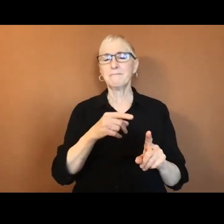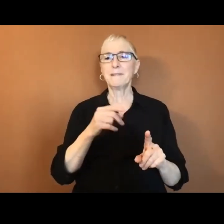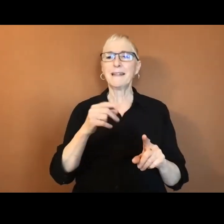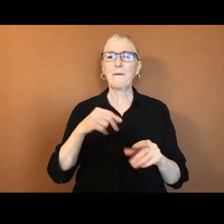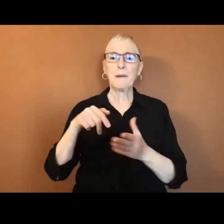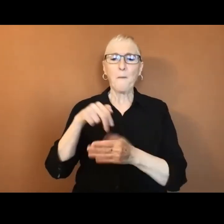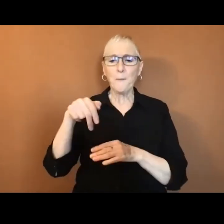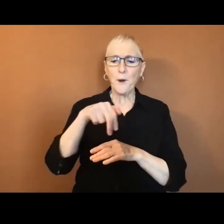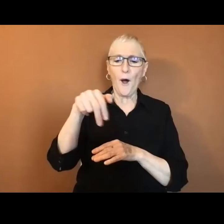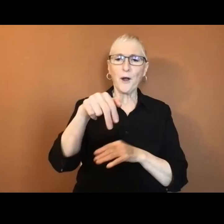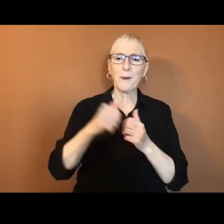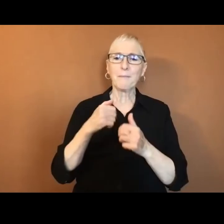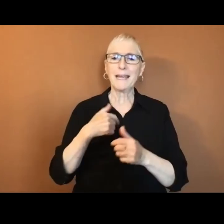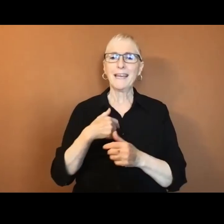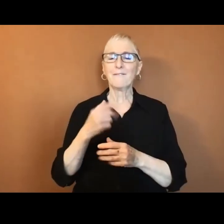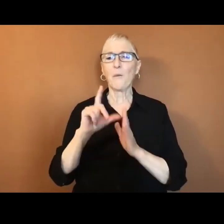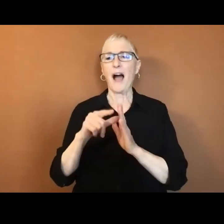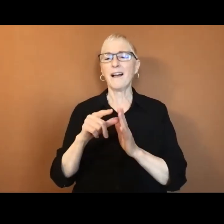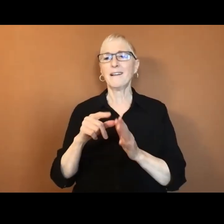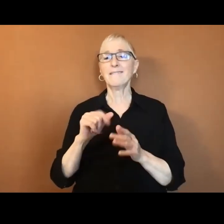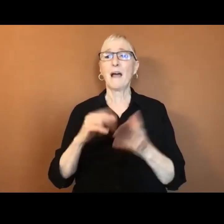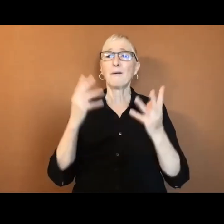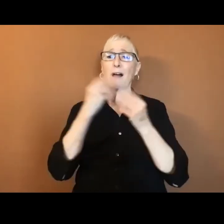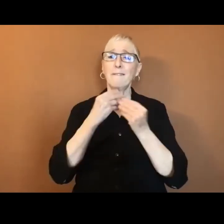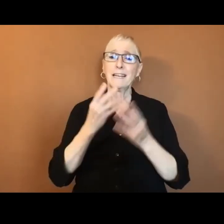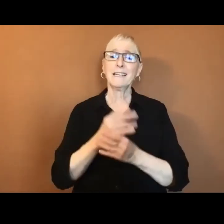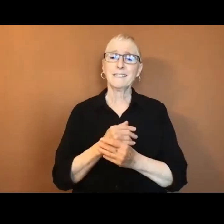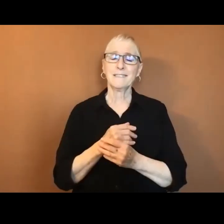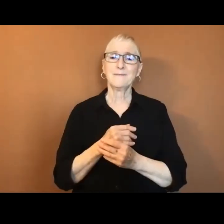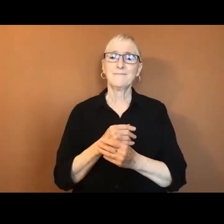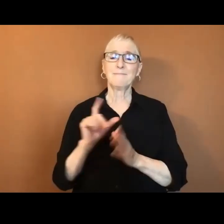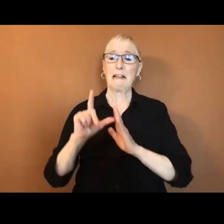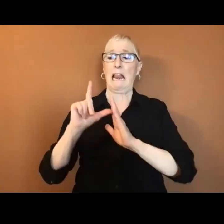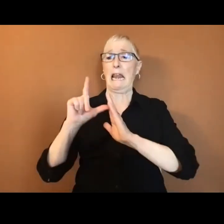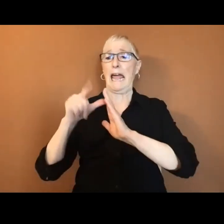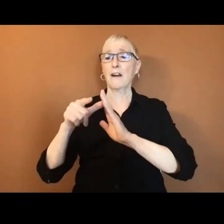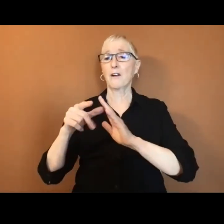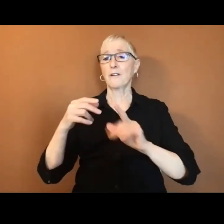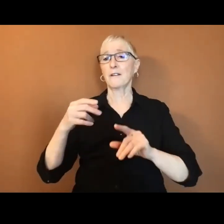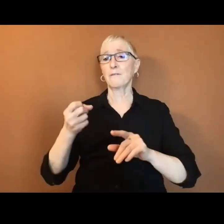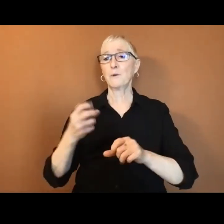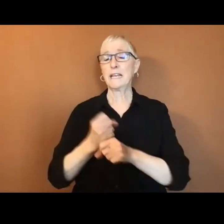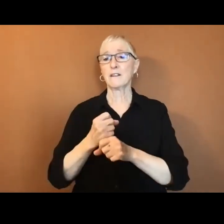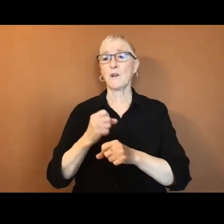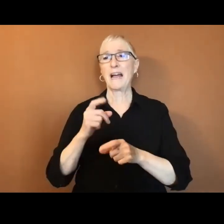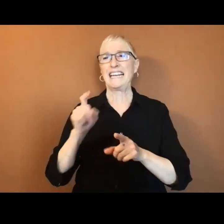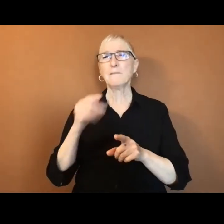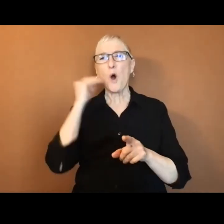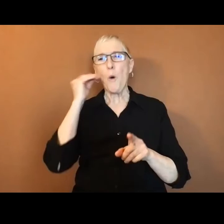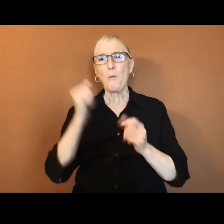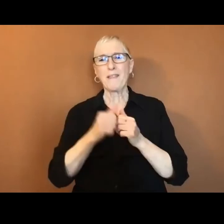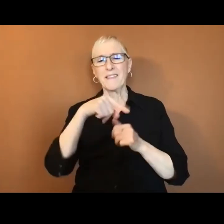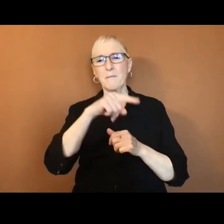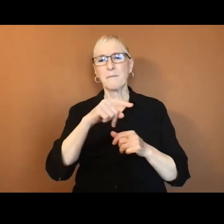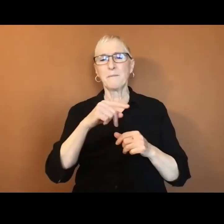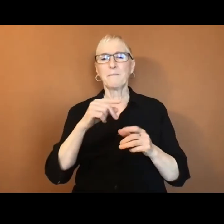toddling, they'd be with me. That was lovely. And then in later years, when maybe I needed to be at home more with them, like they were getting going